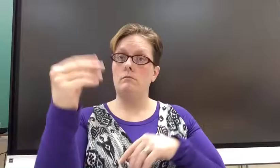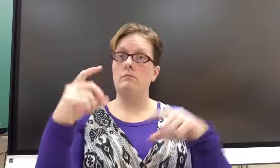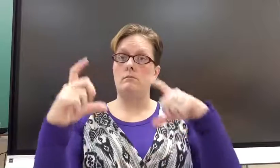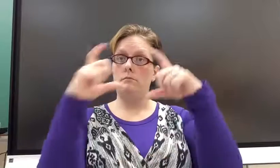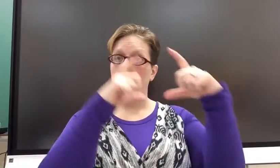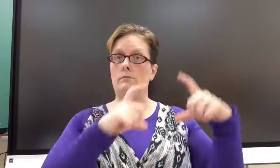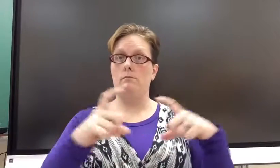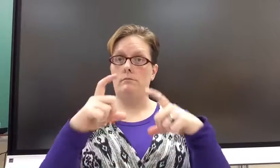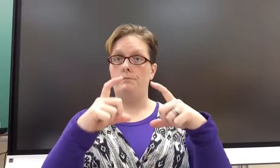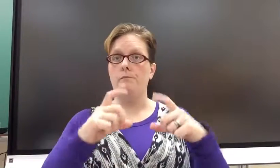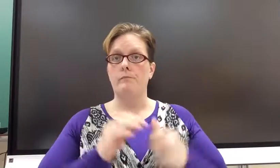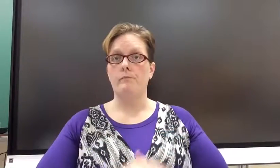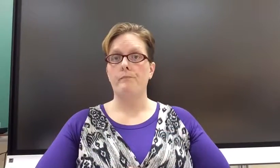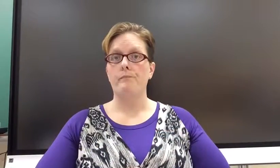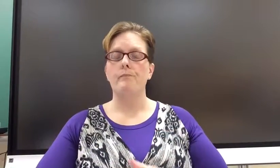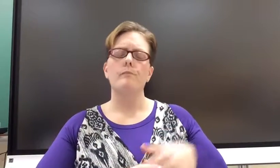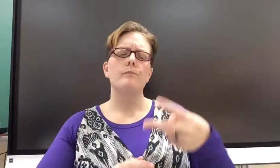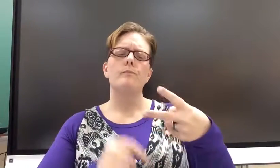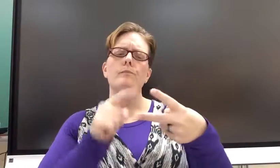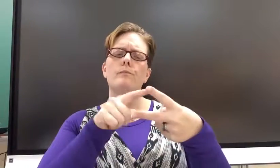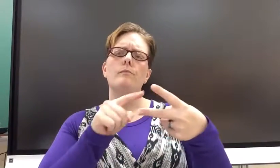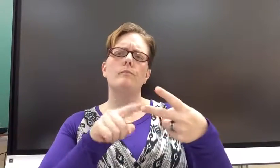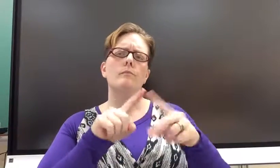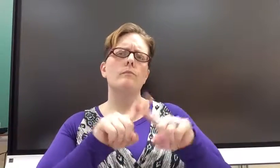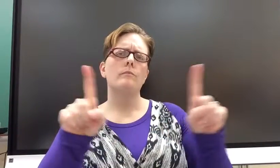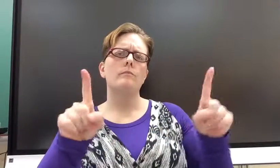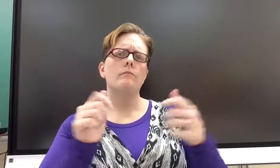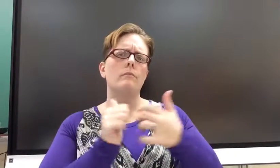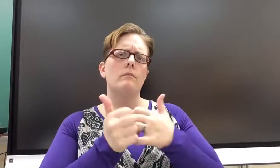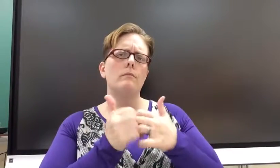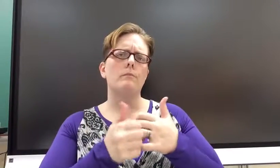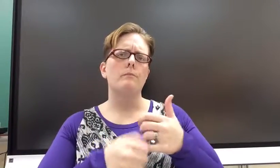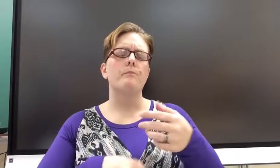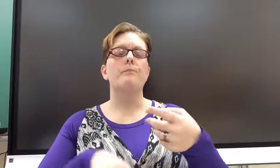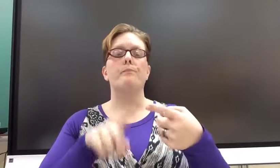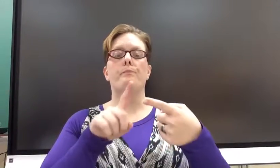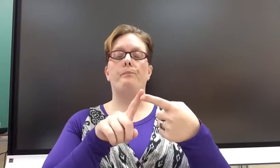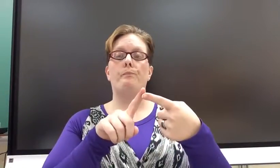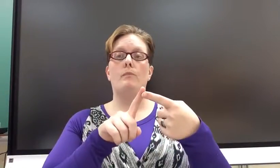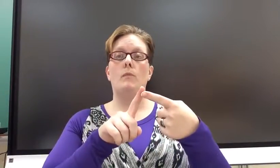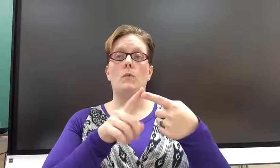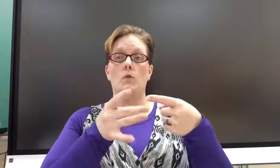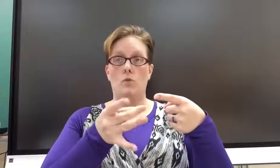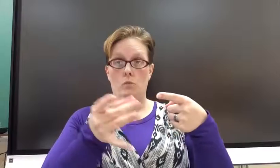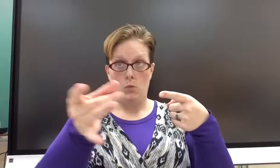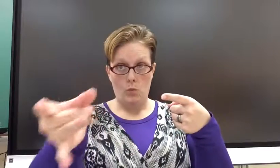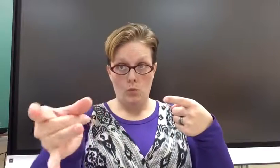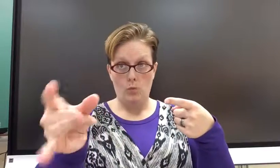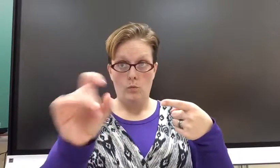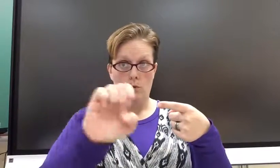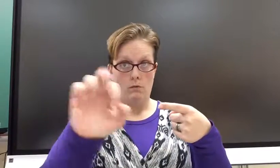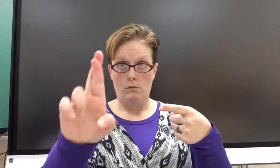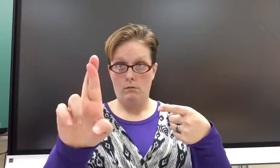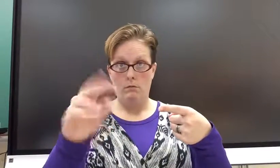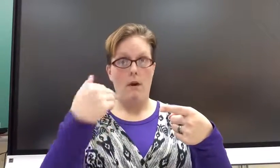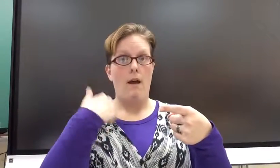Sometimes within the cell and sometimes outside of the cell. But how are they different? Well,